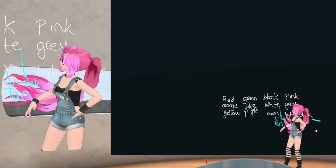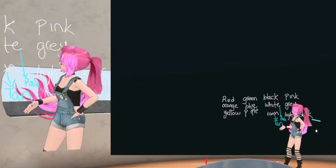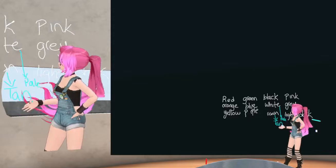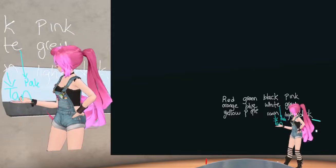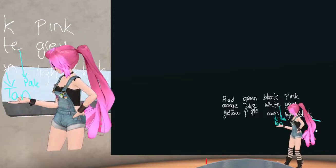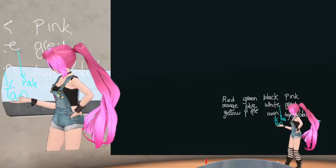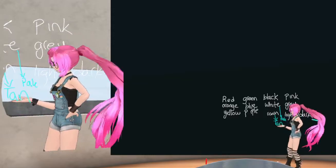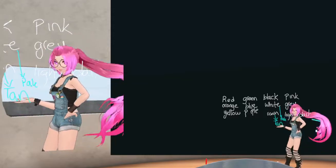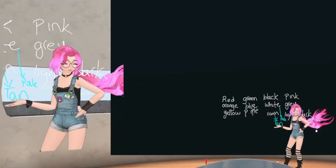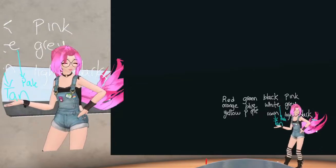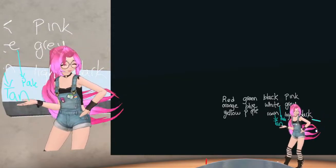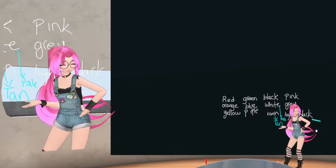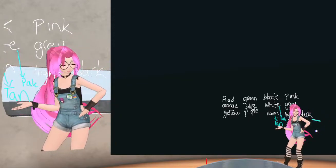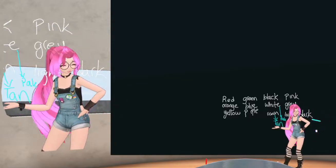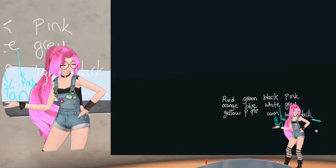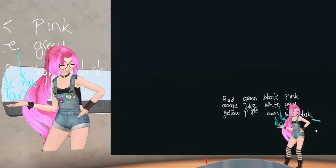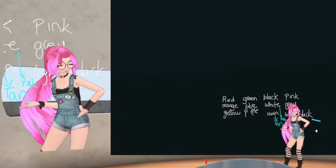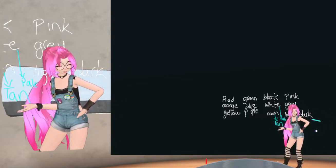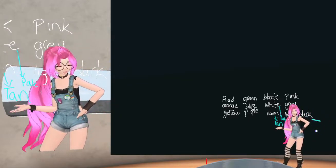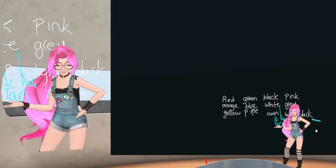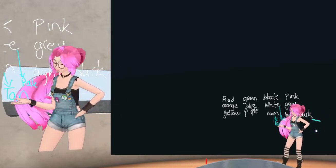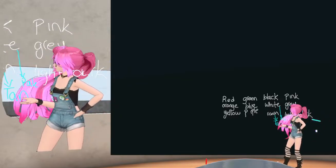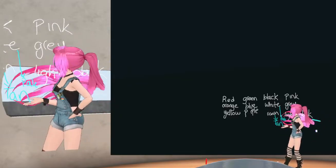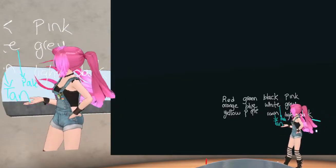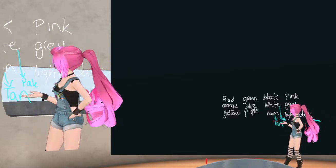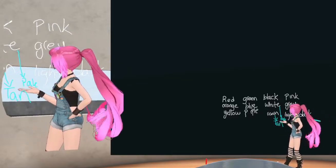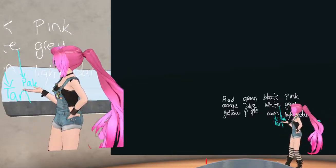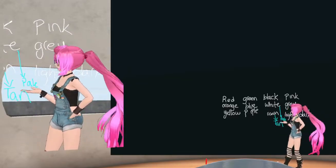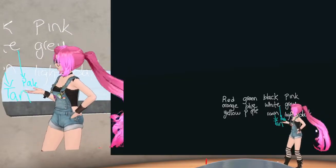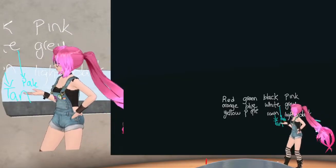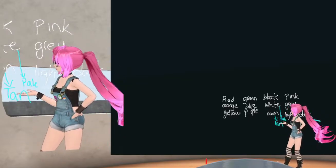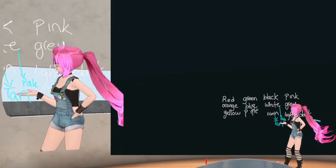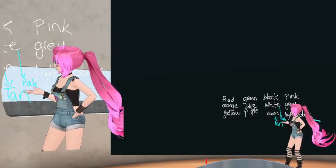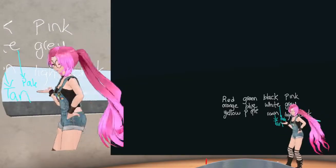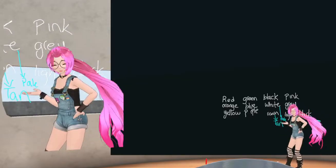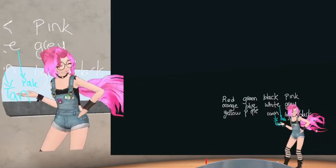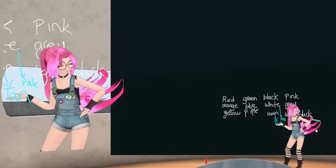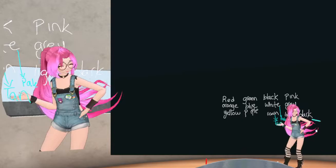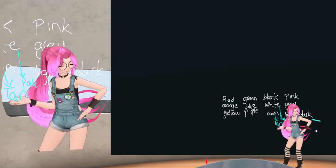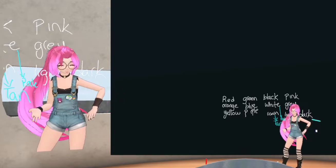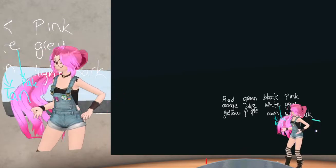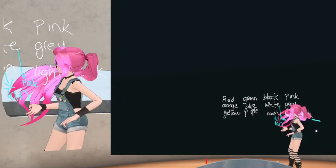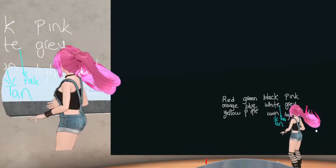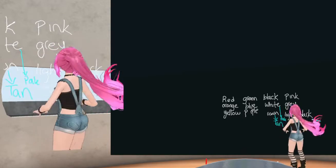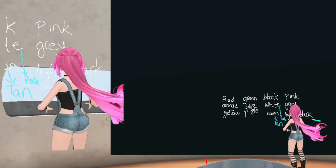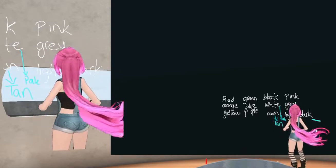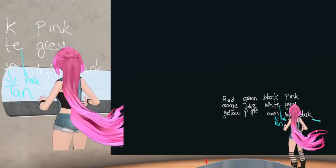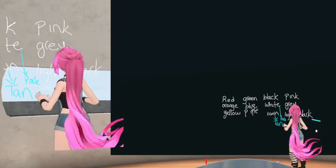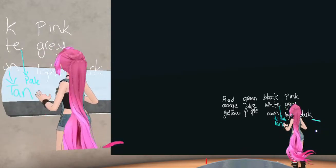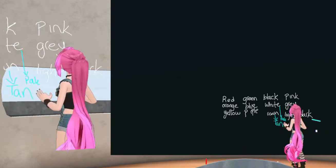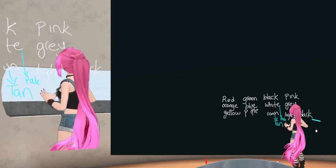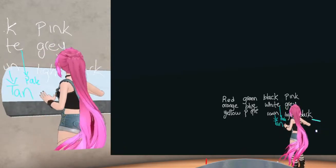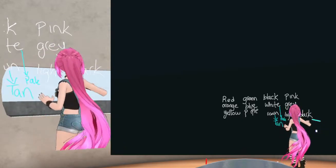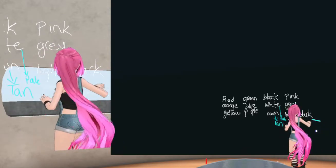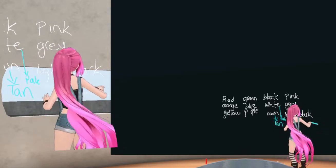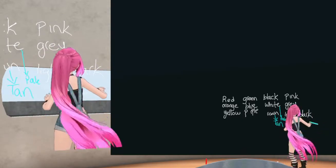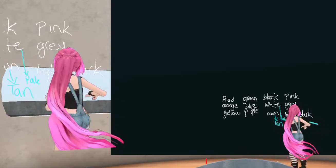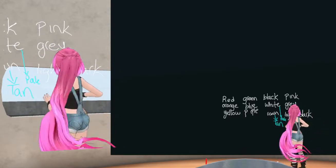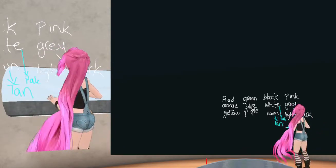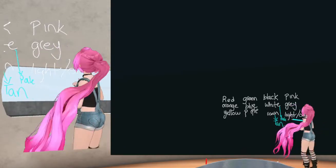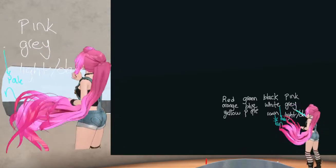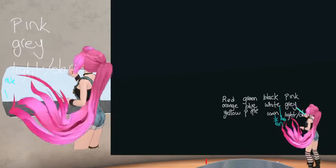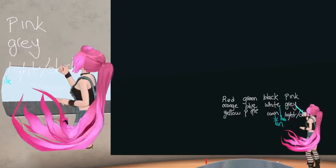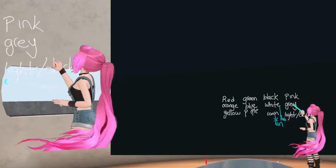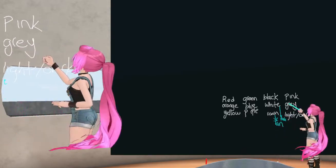brown. I think just use a T hand. Same with pale. Yep, awesome. And then last but